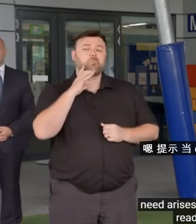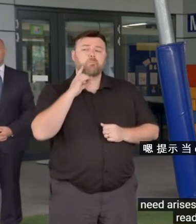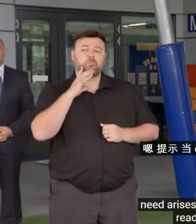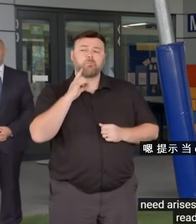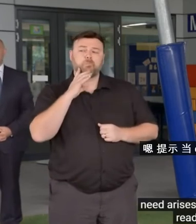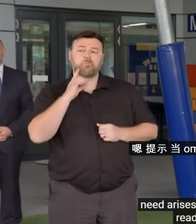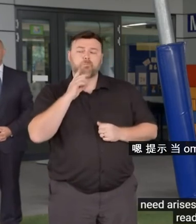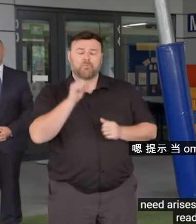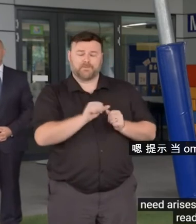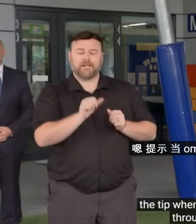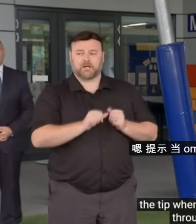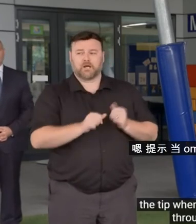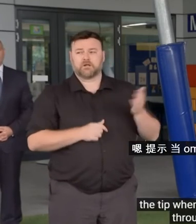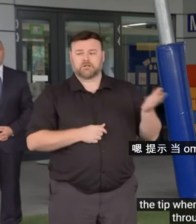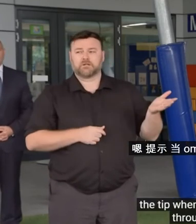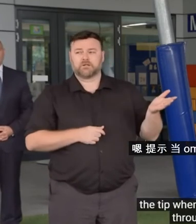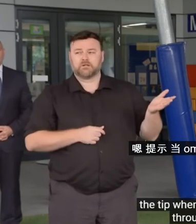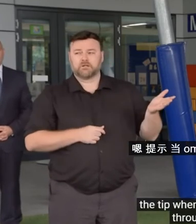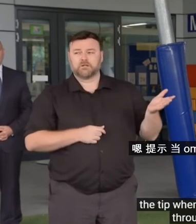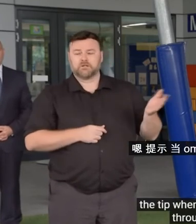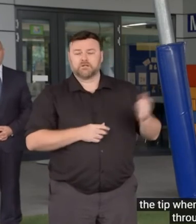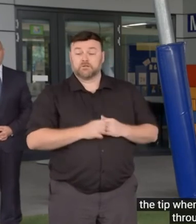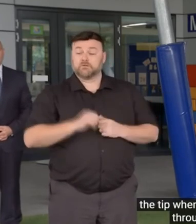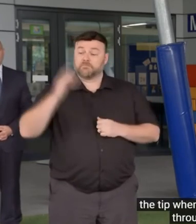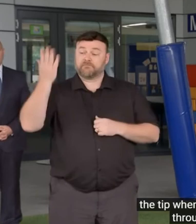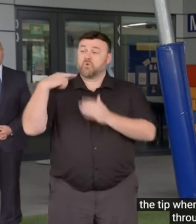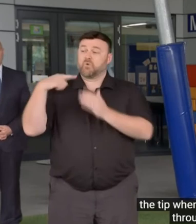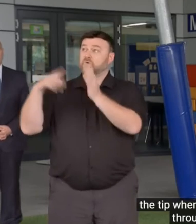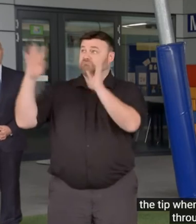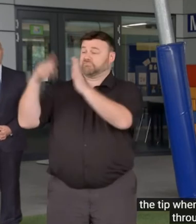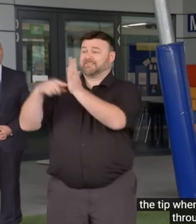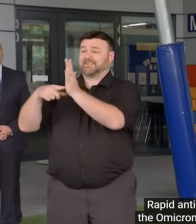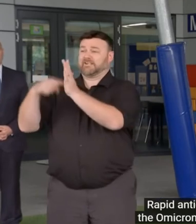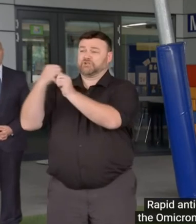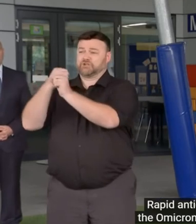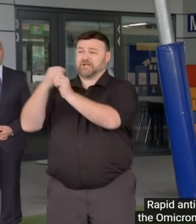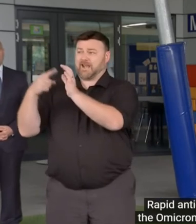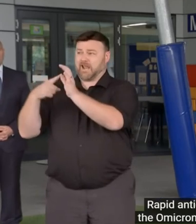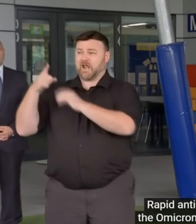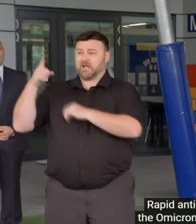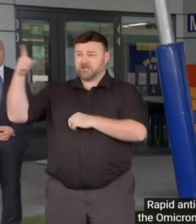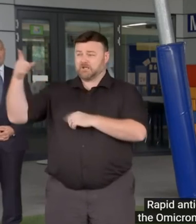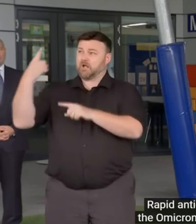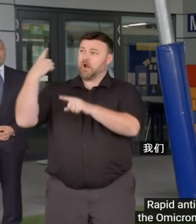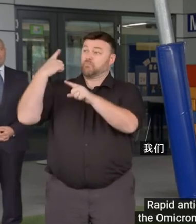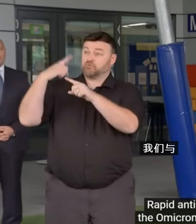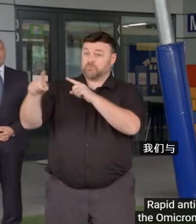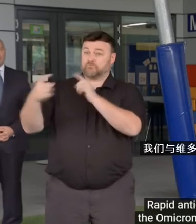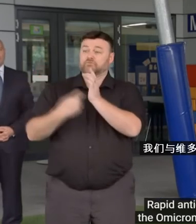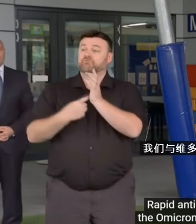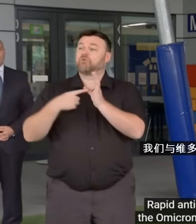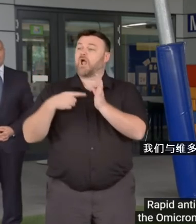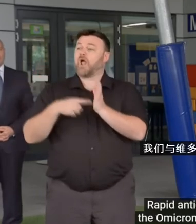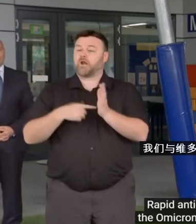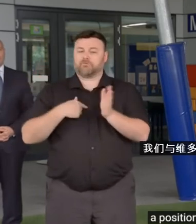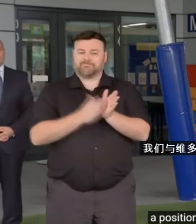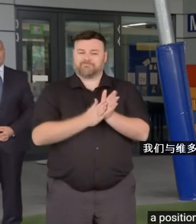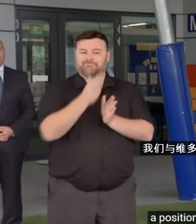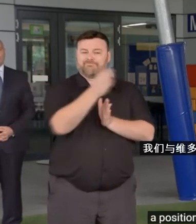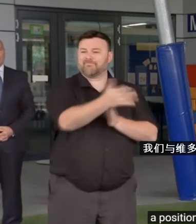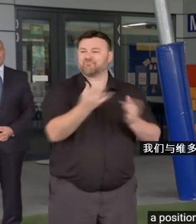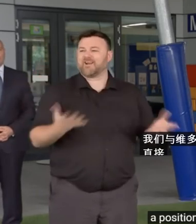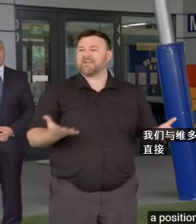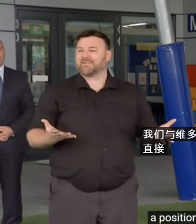when a TJ approval came through for a lot of rapid antigen tests following the Omicron outbreak, we were in a position